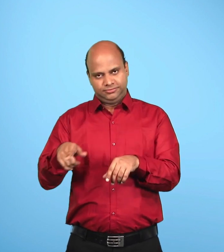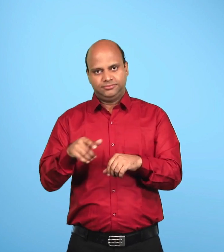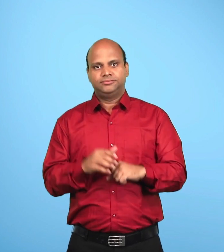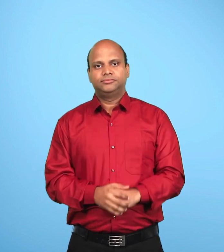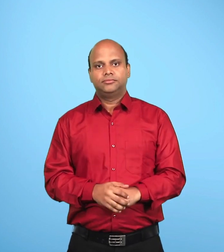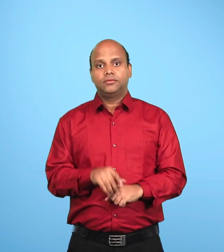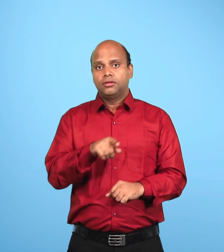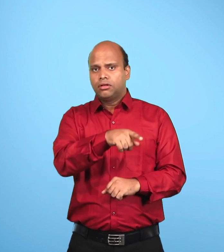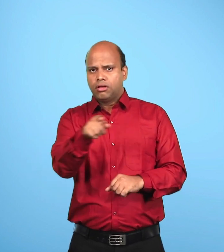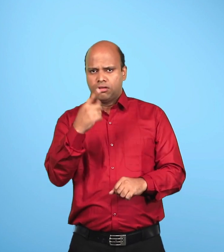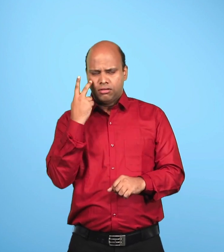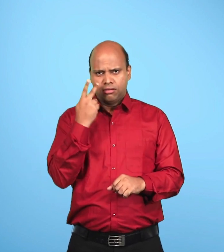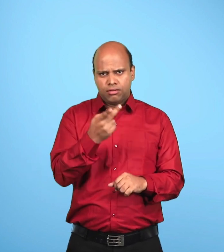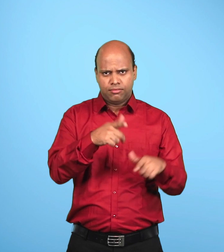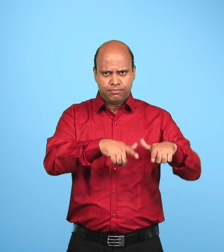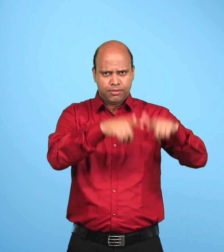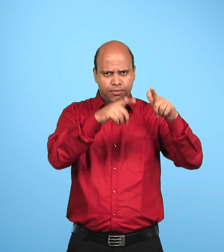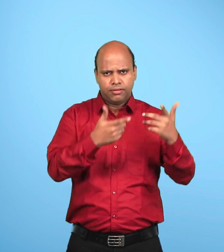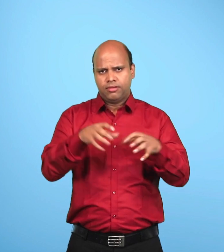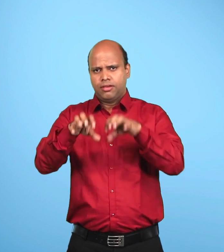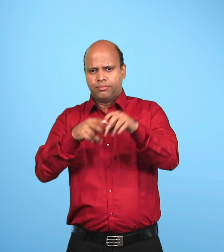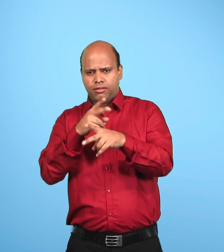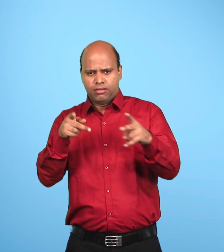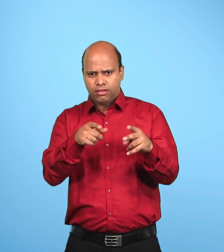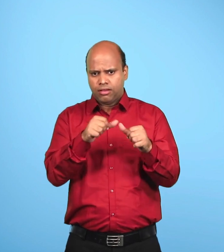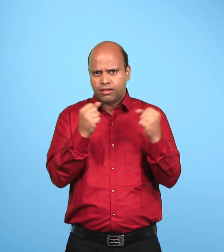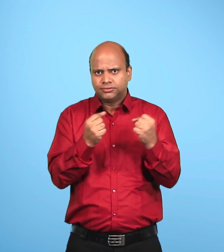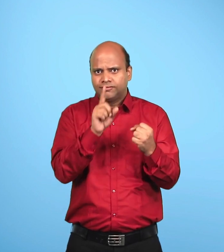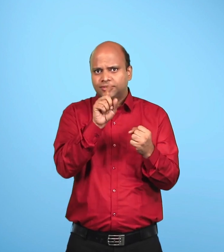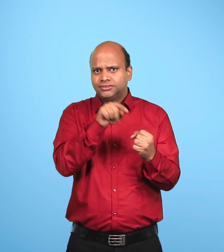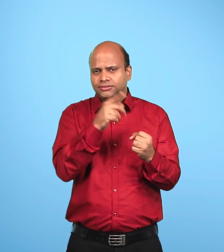1? Did you find a large variety in them?